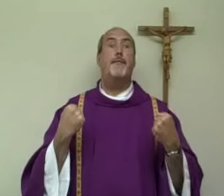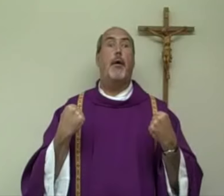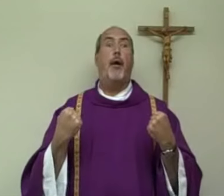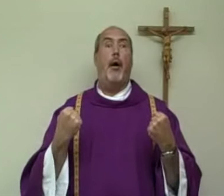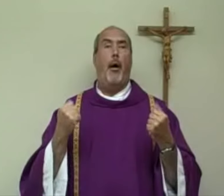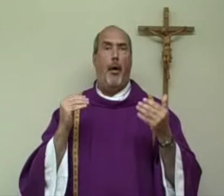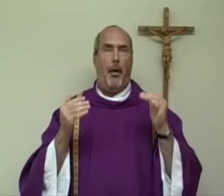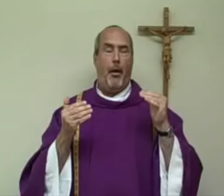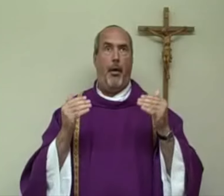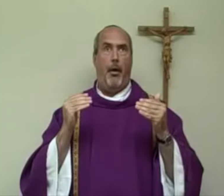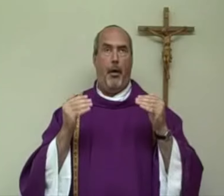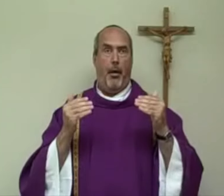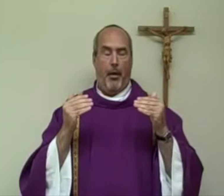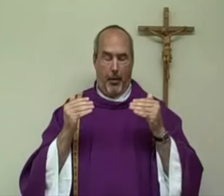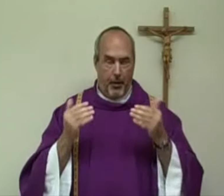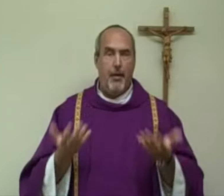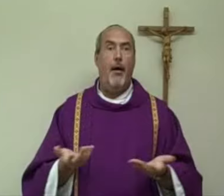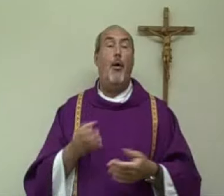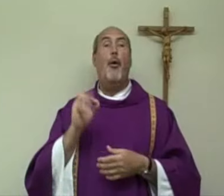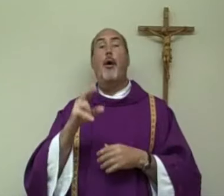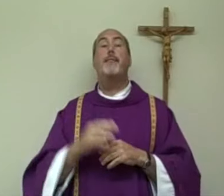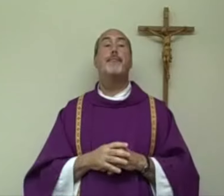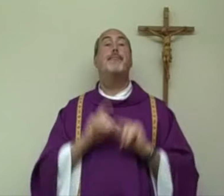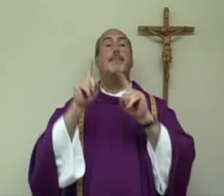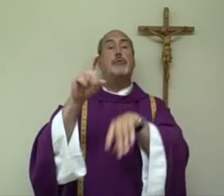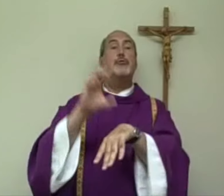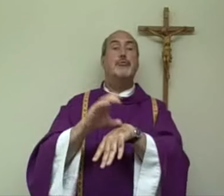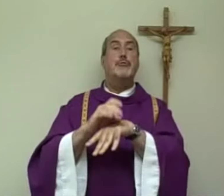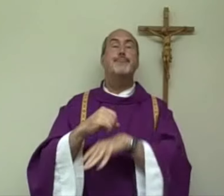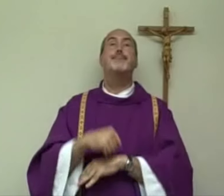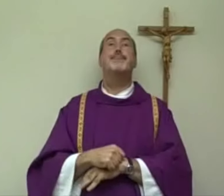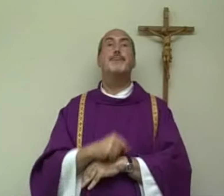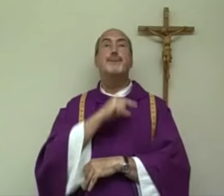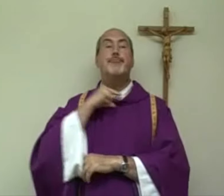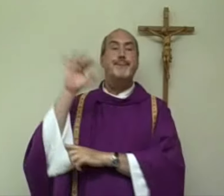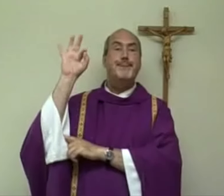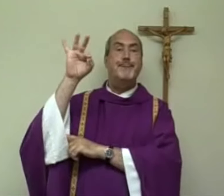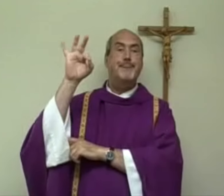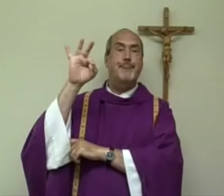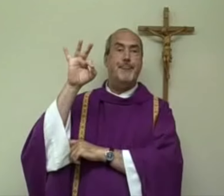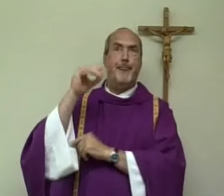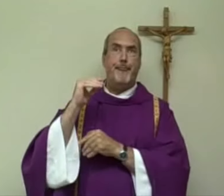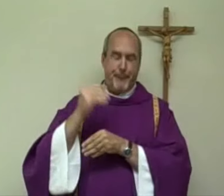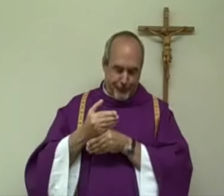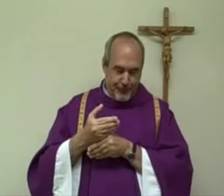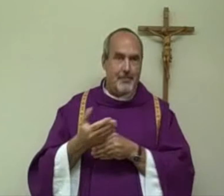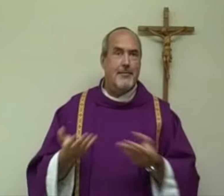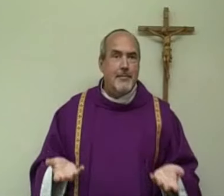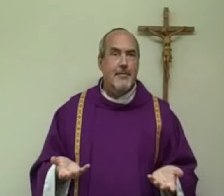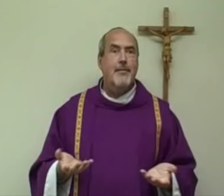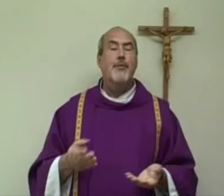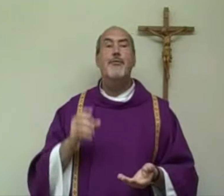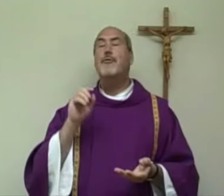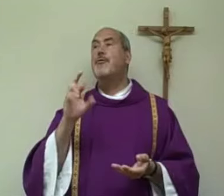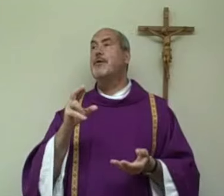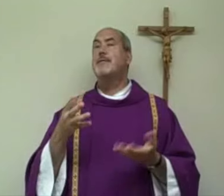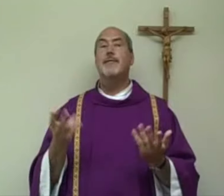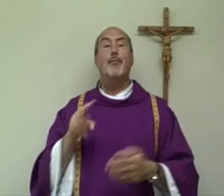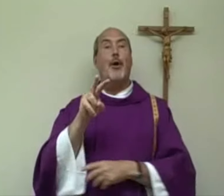drowsy or sleepy. Or if we're driving for a long period of time, we might get dozy. Or even if we go to church, we may just nod